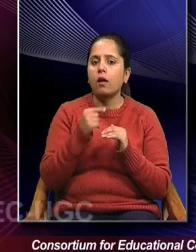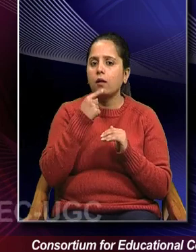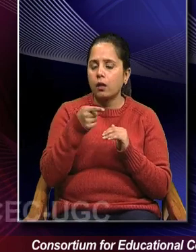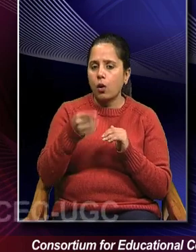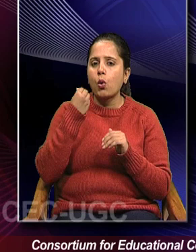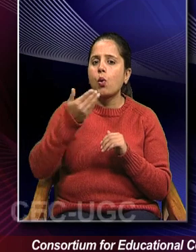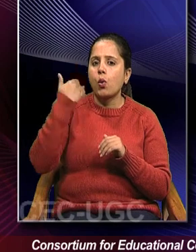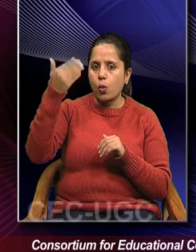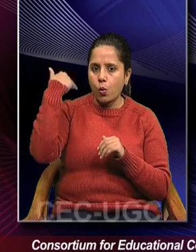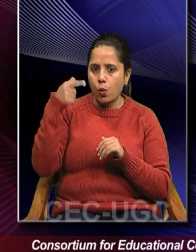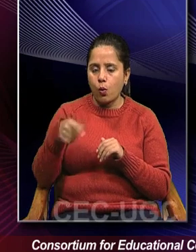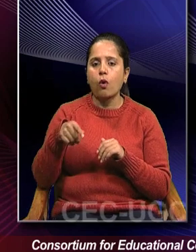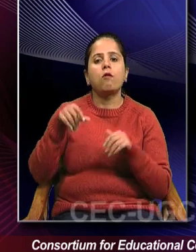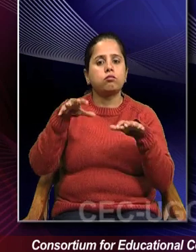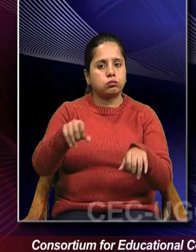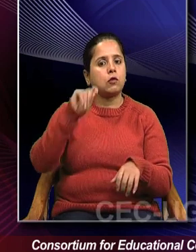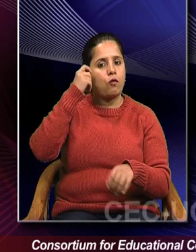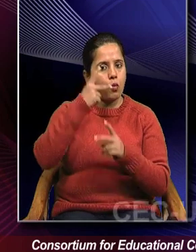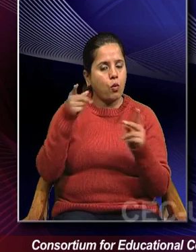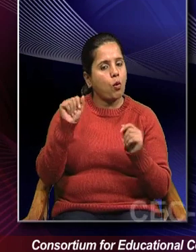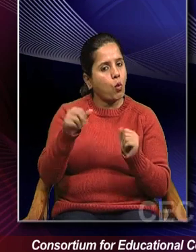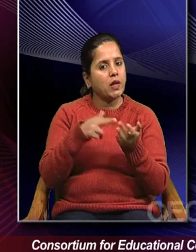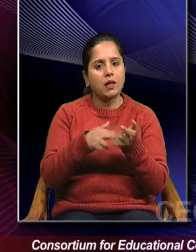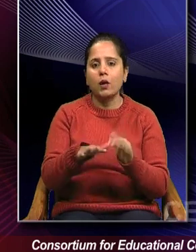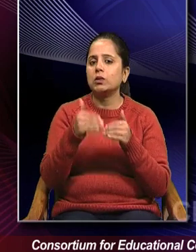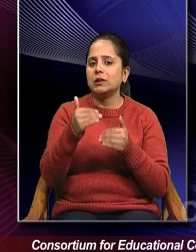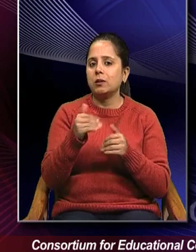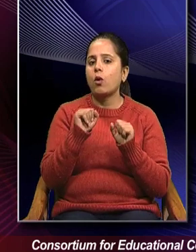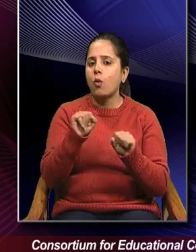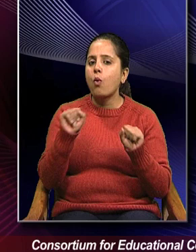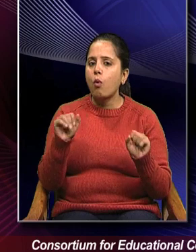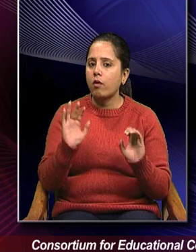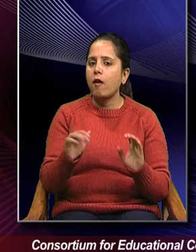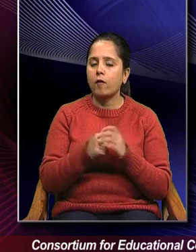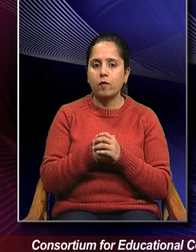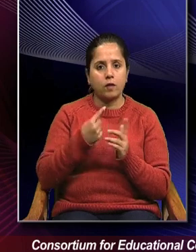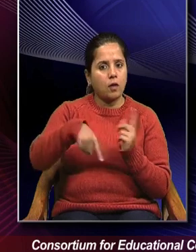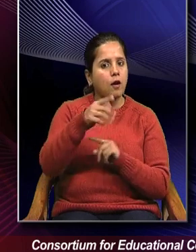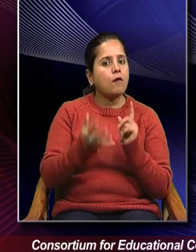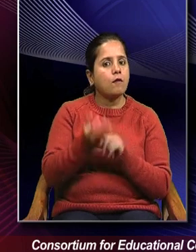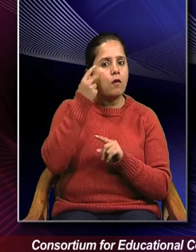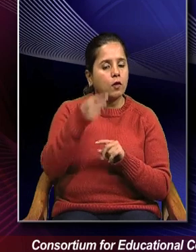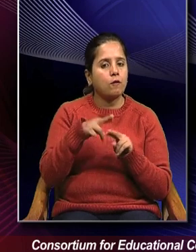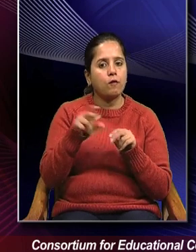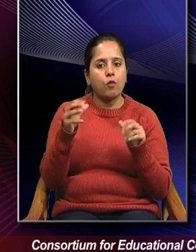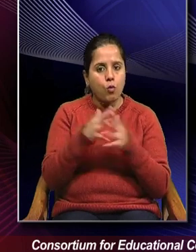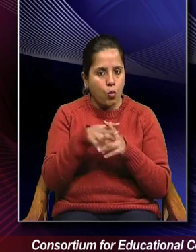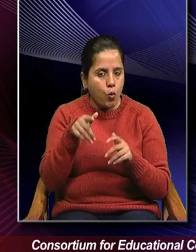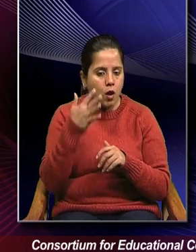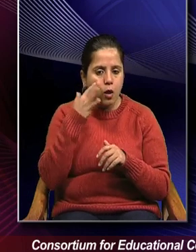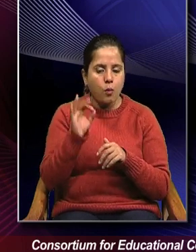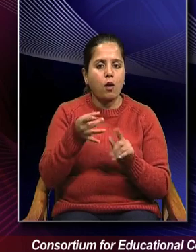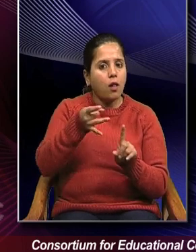old colonialism had its natural limits as well, where we find that the flow of the precious